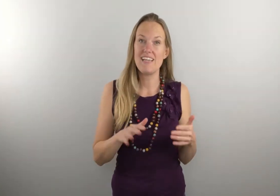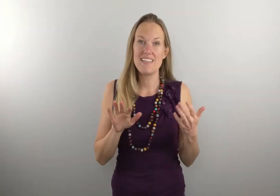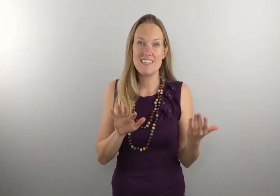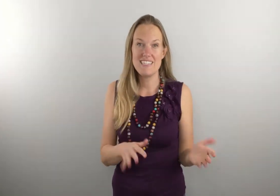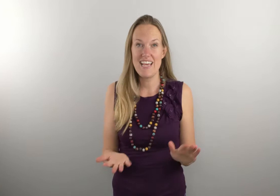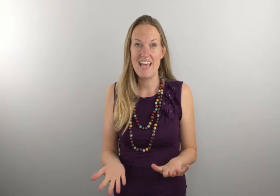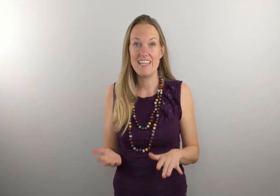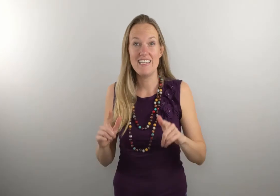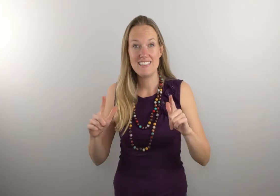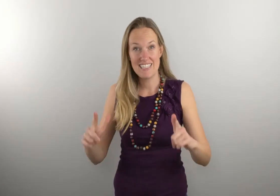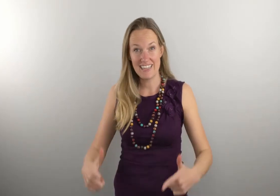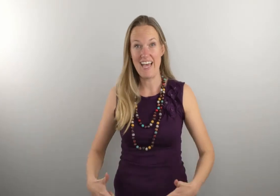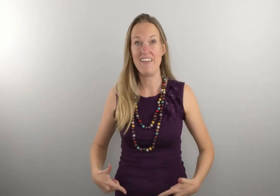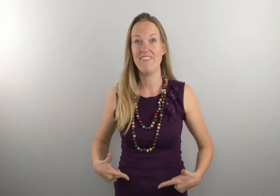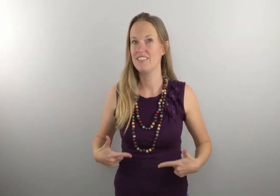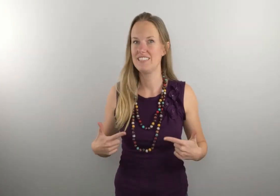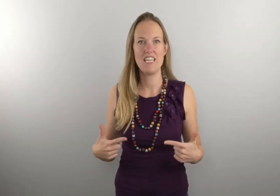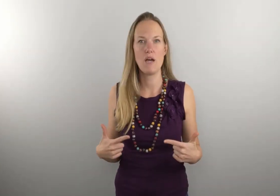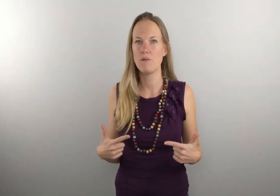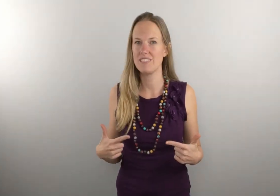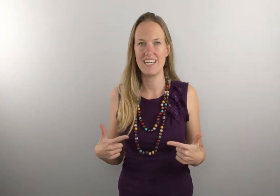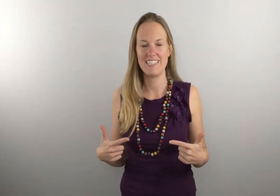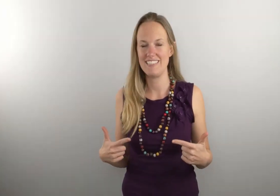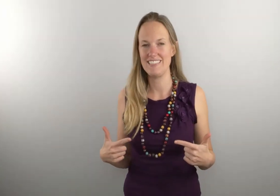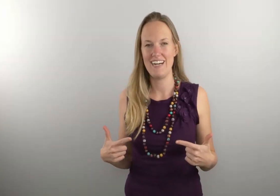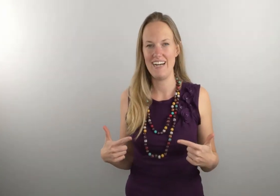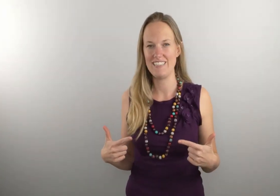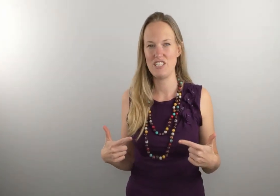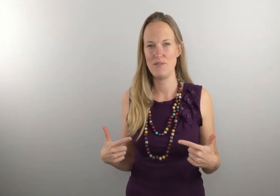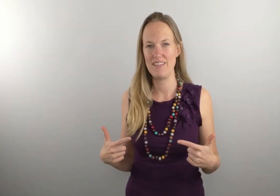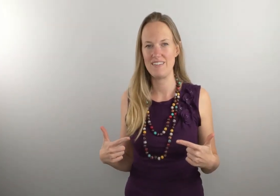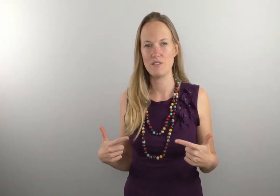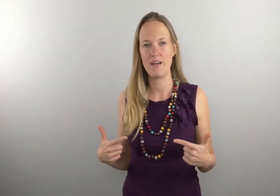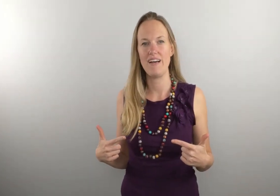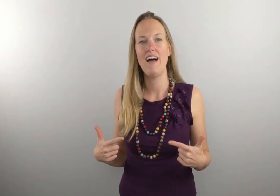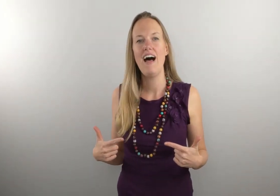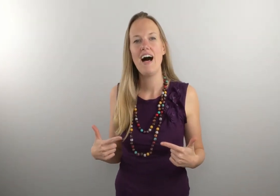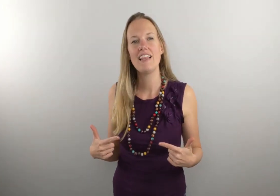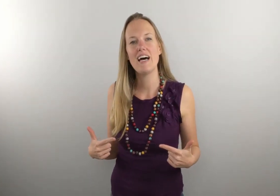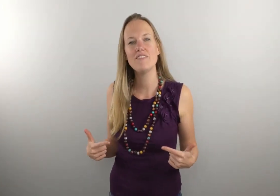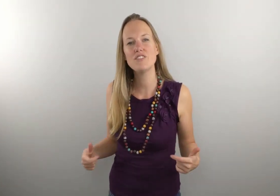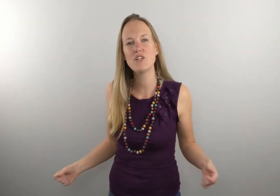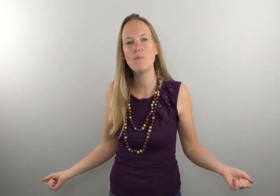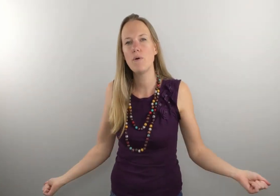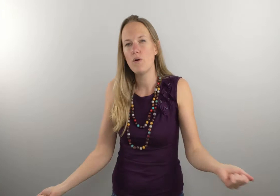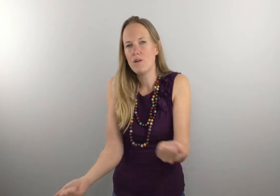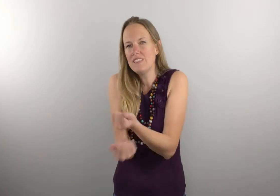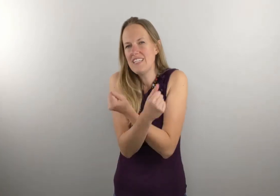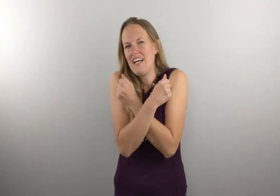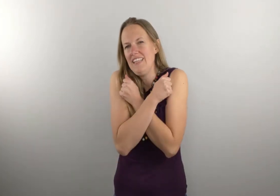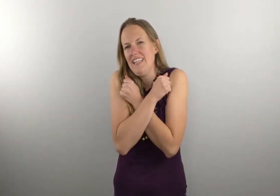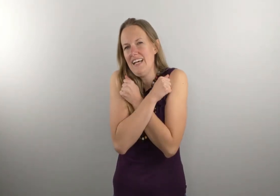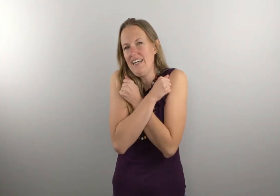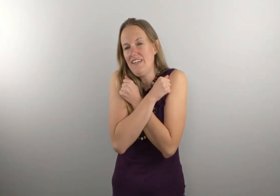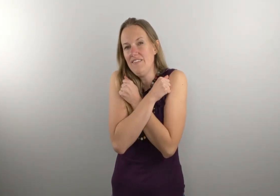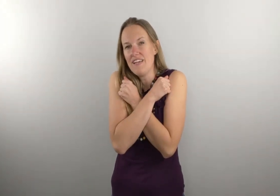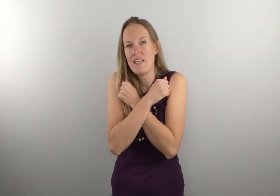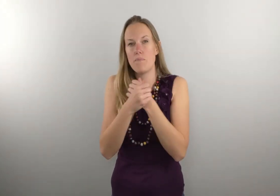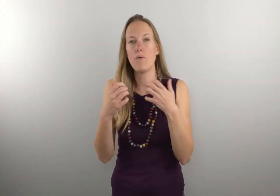the dead to life. See, I won't sign to in there as well. A love so bold, a love, and then